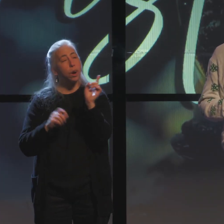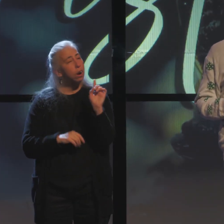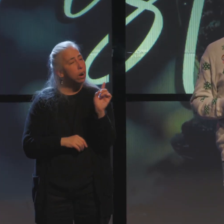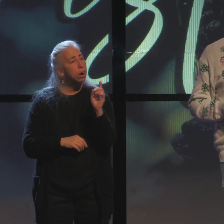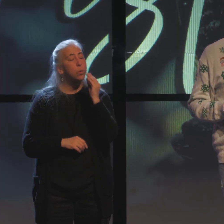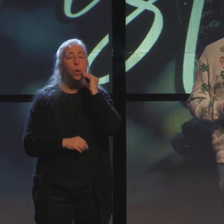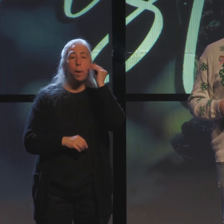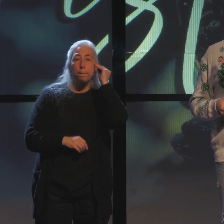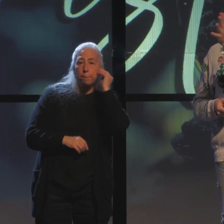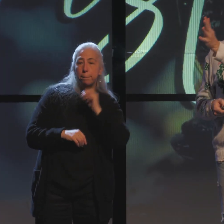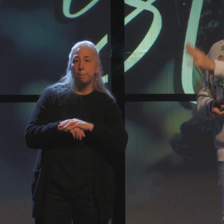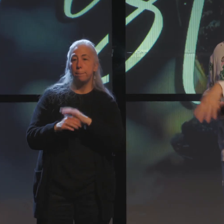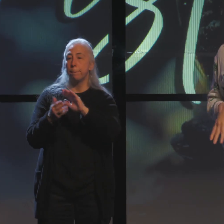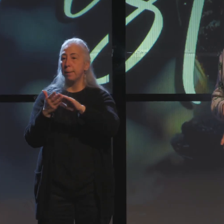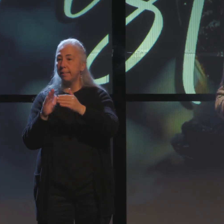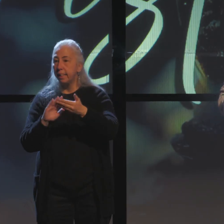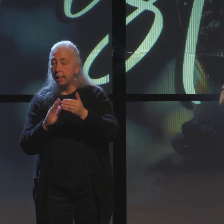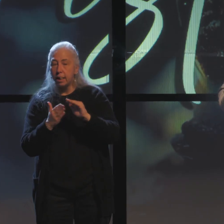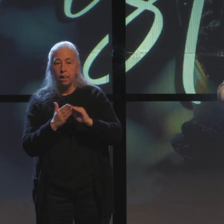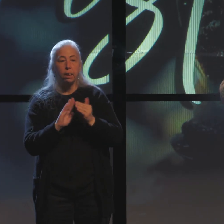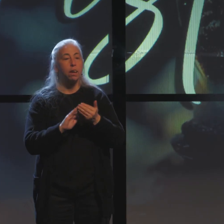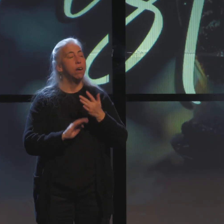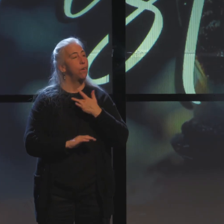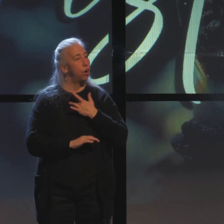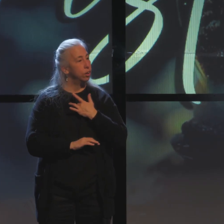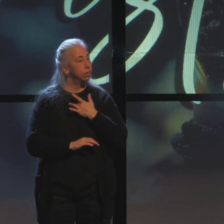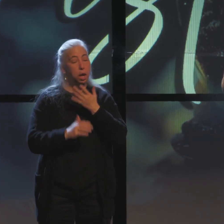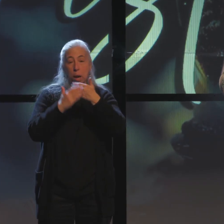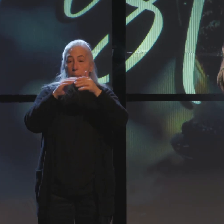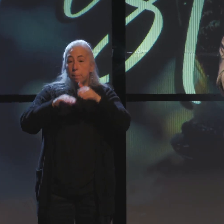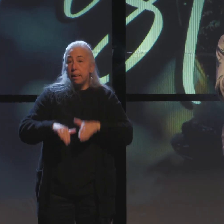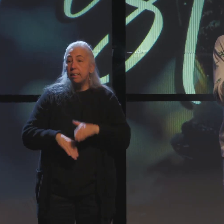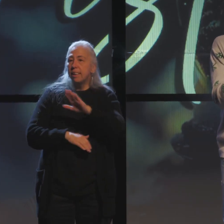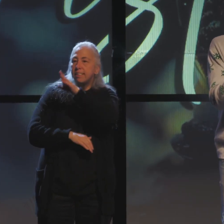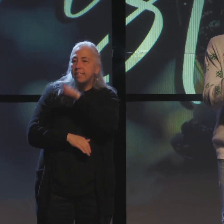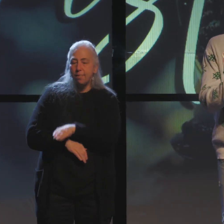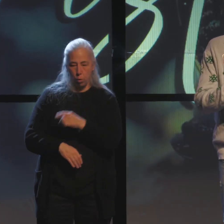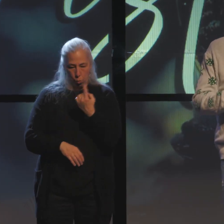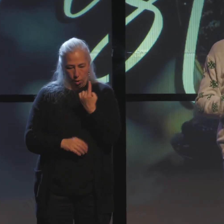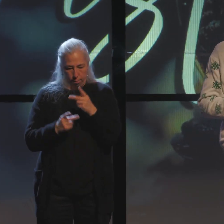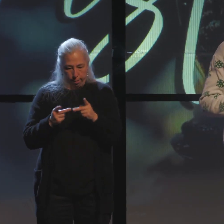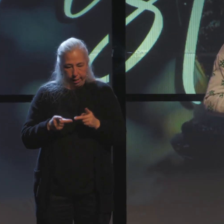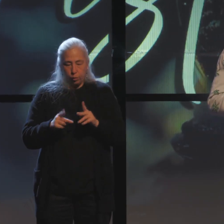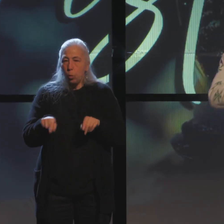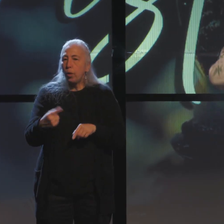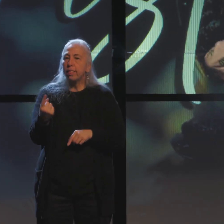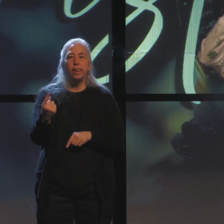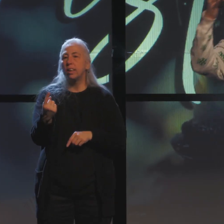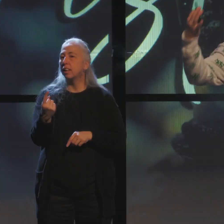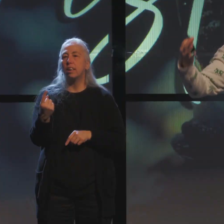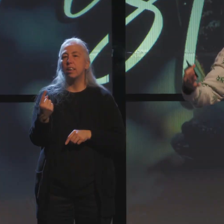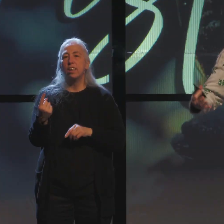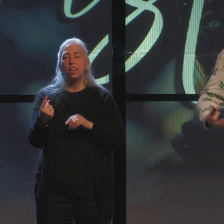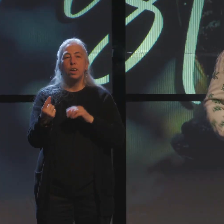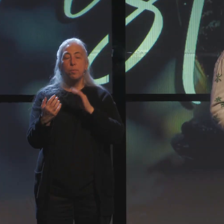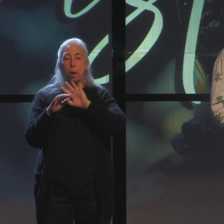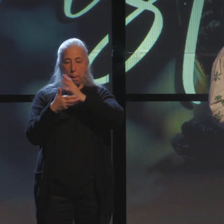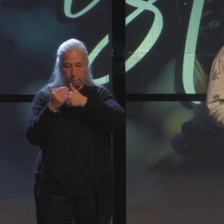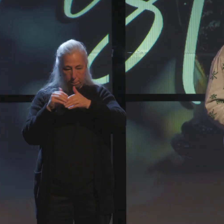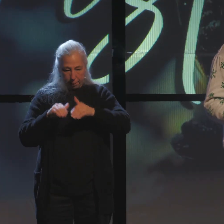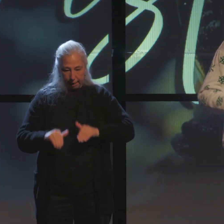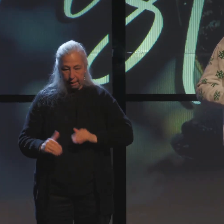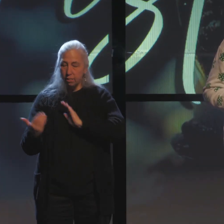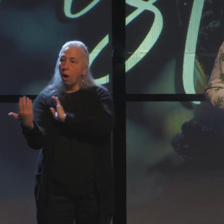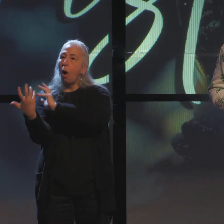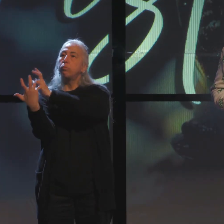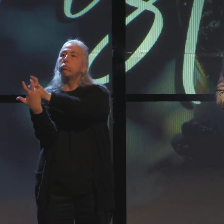and in our cities and in our hearts. See, peace is never just about one space, but it's about all these things. It's very